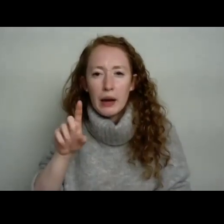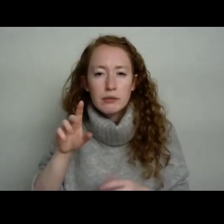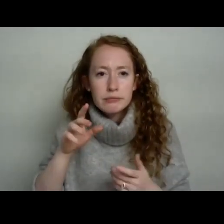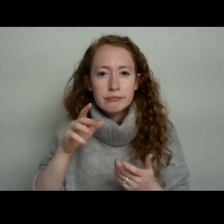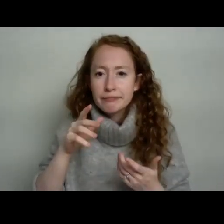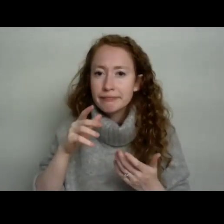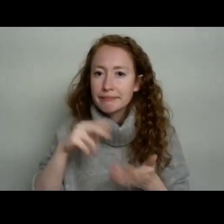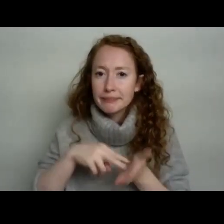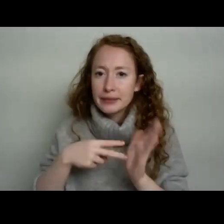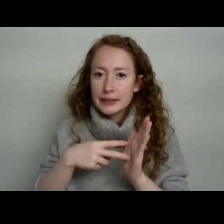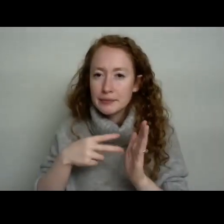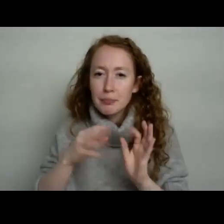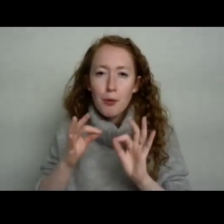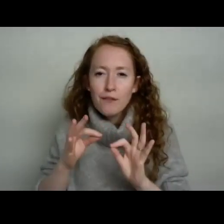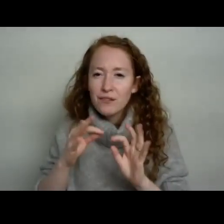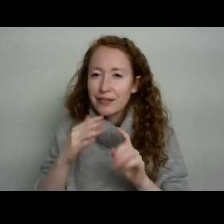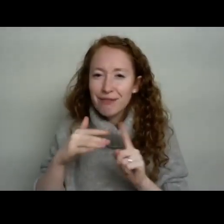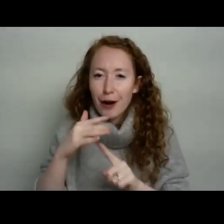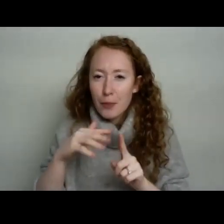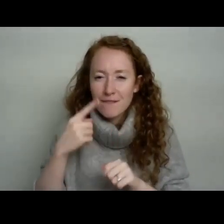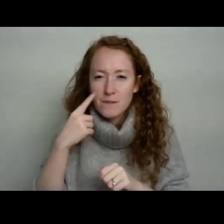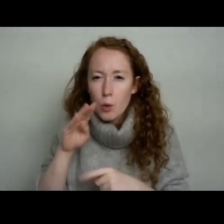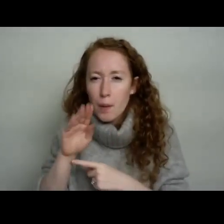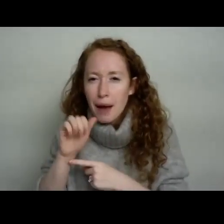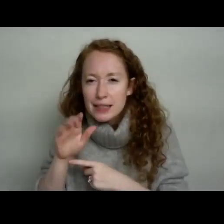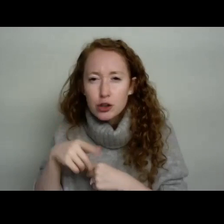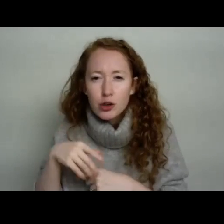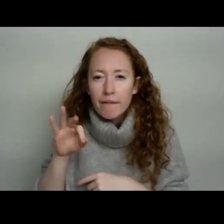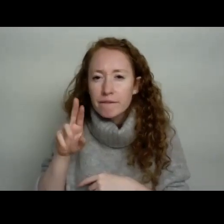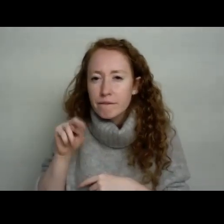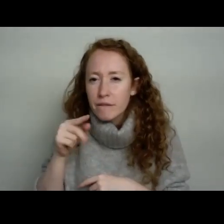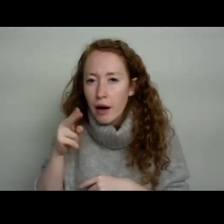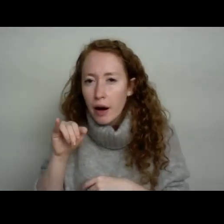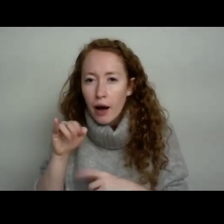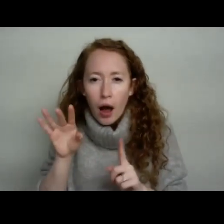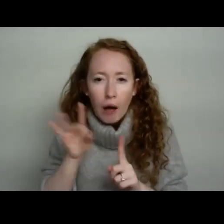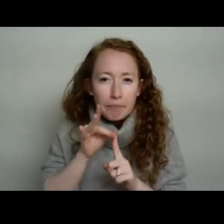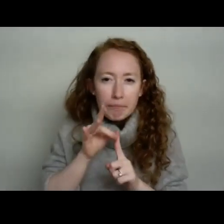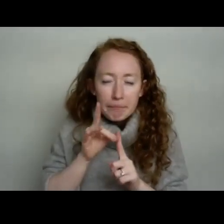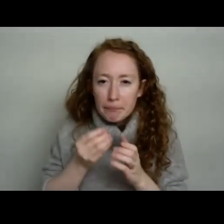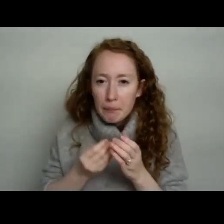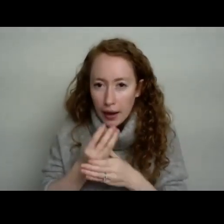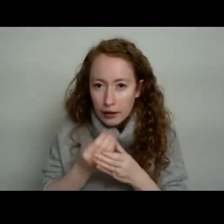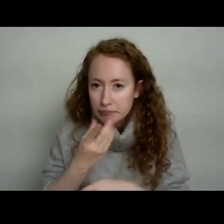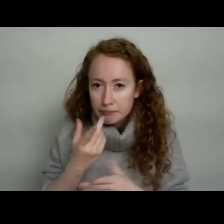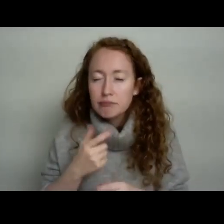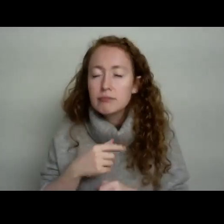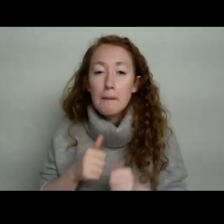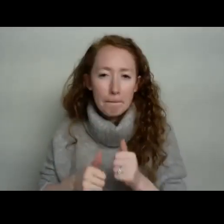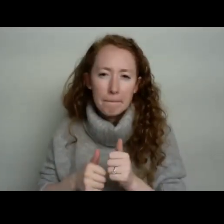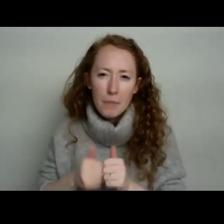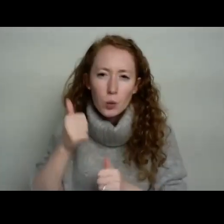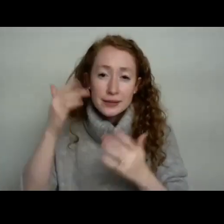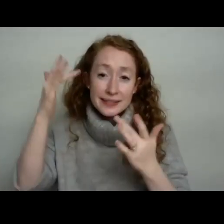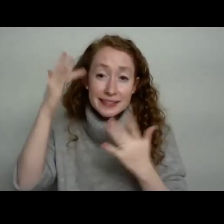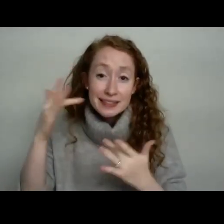perfect environment for these little bacteria and fungi to do their thing. And so most diseases that we have